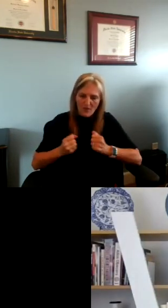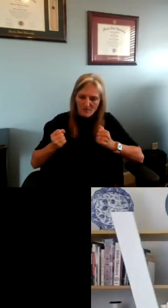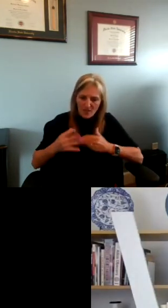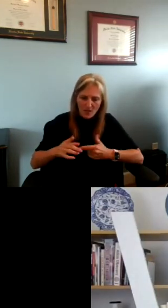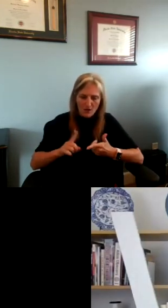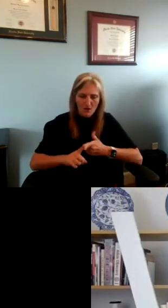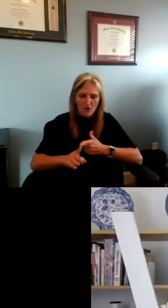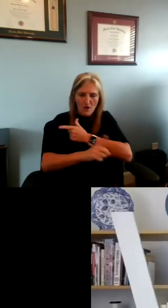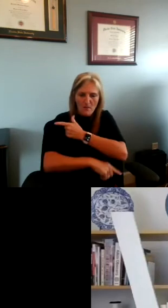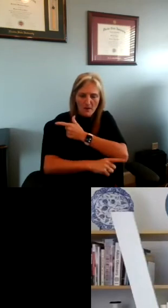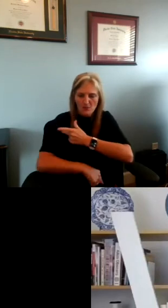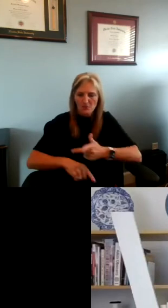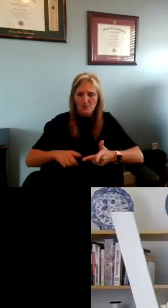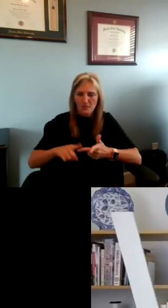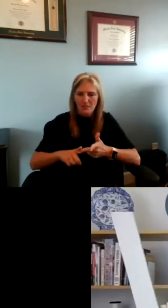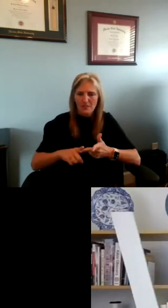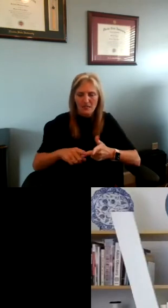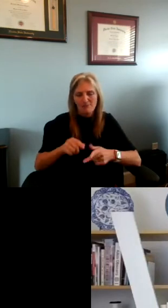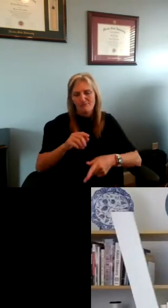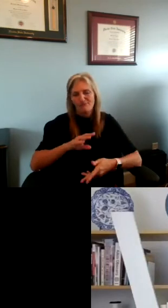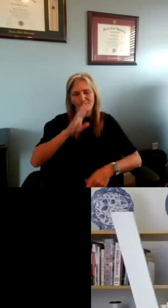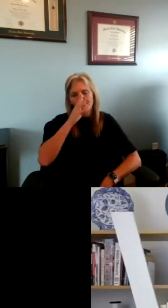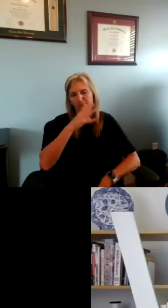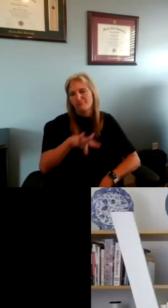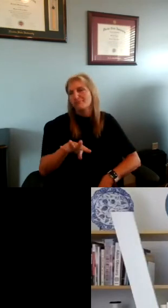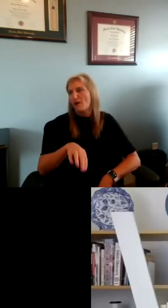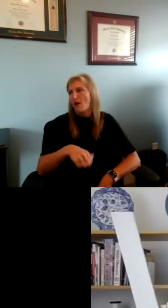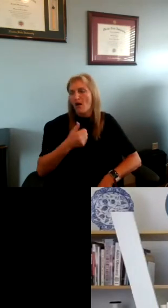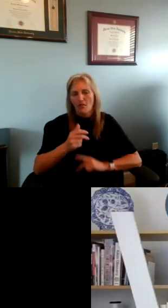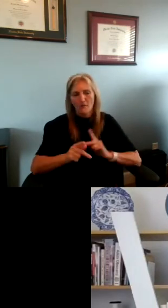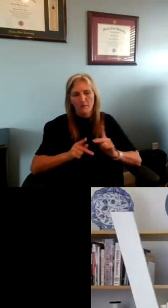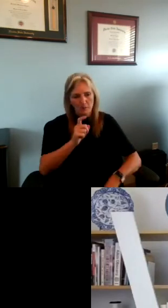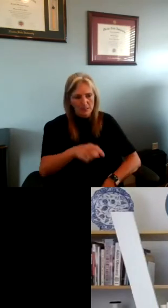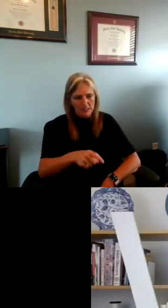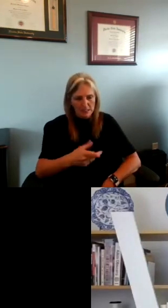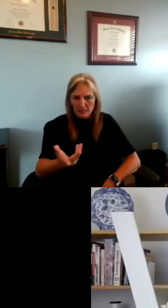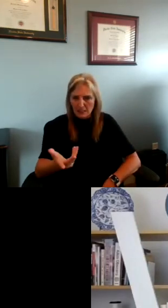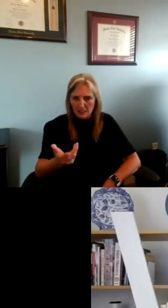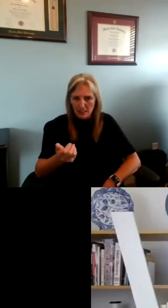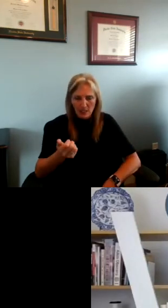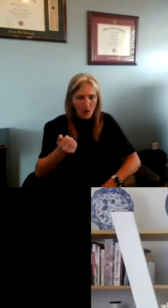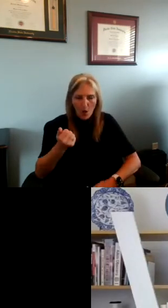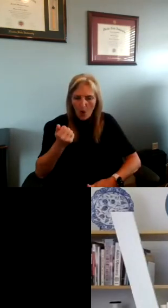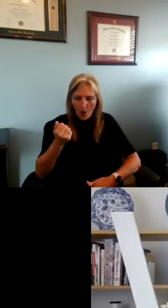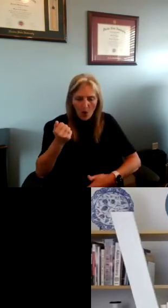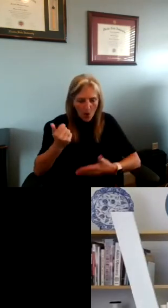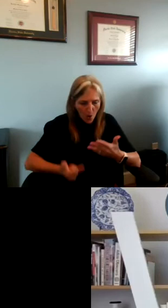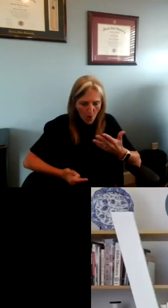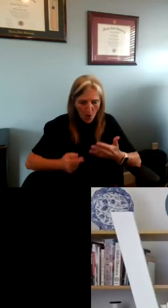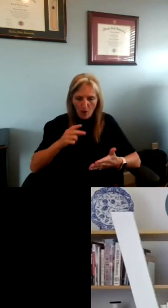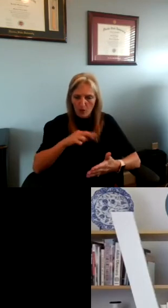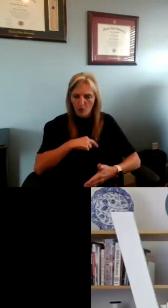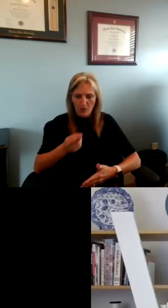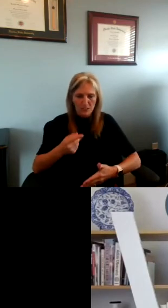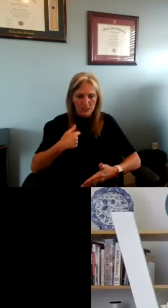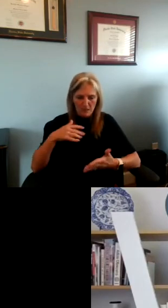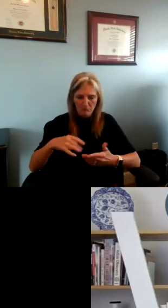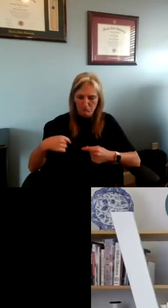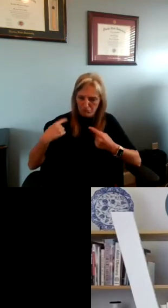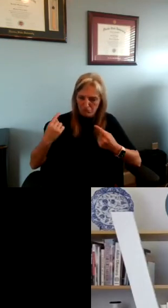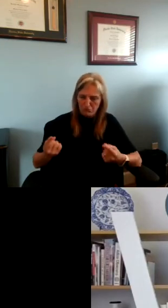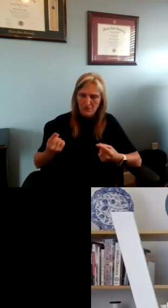and dismissal of the other person's needs. All of the religions I've studied are rooted